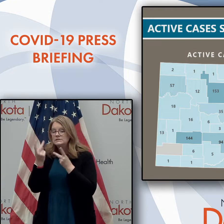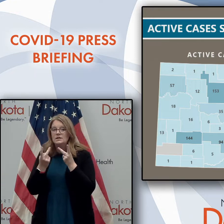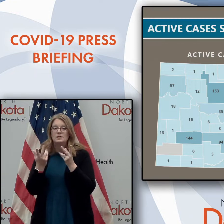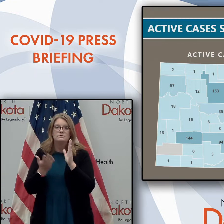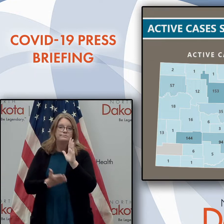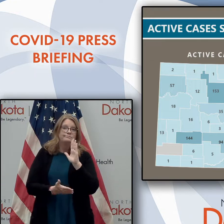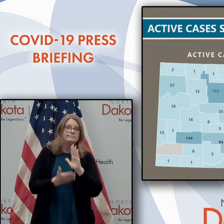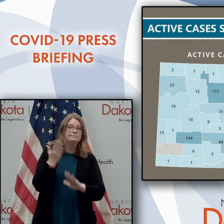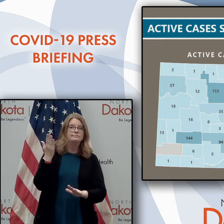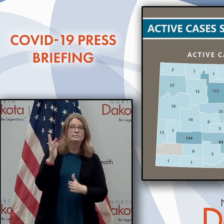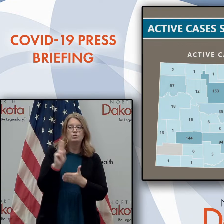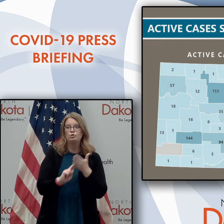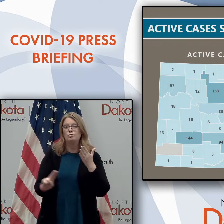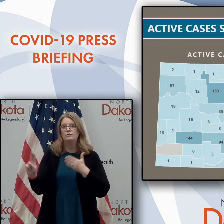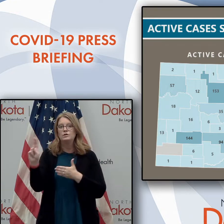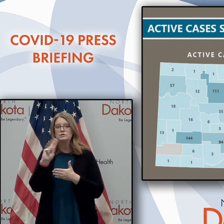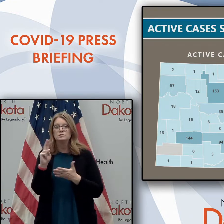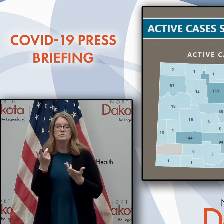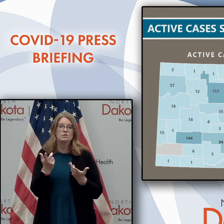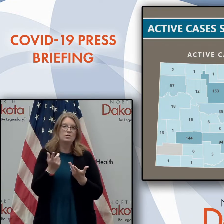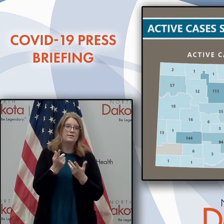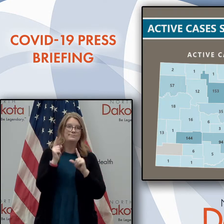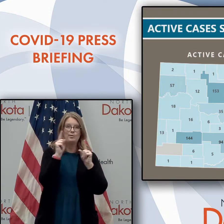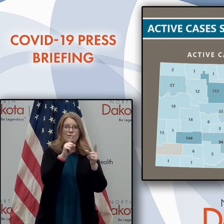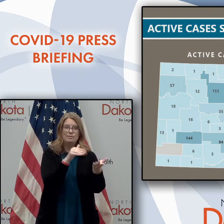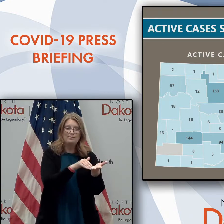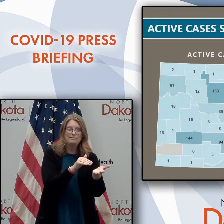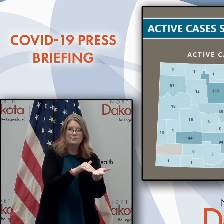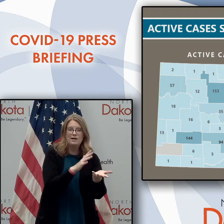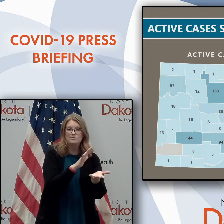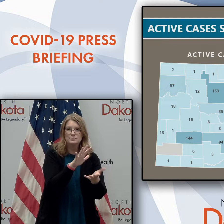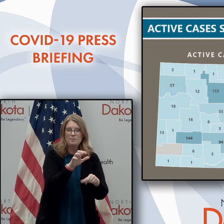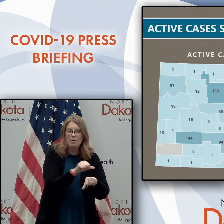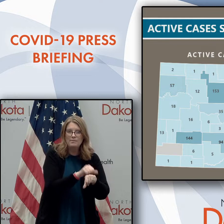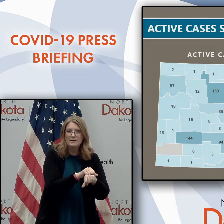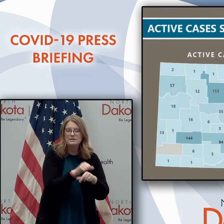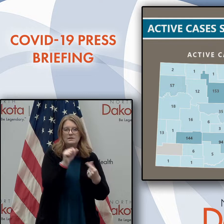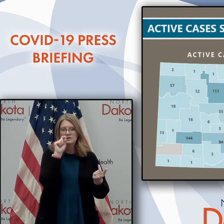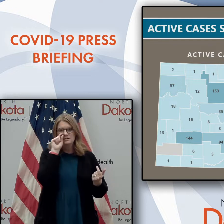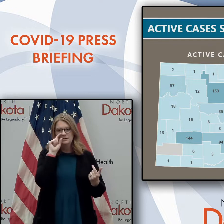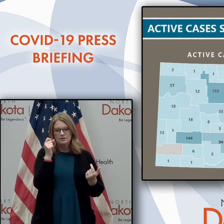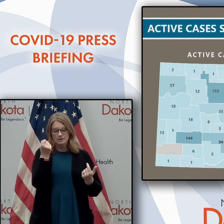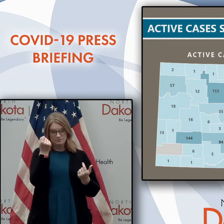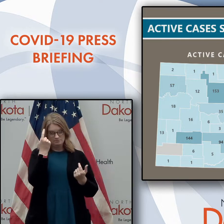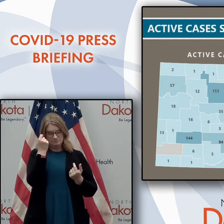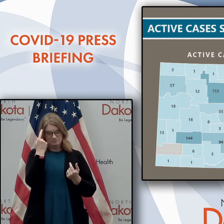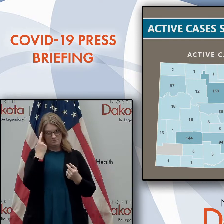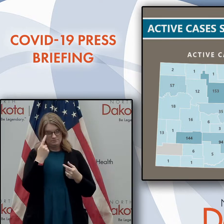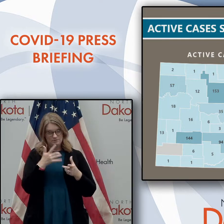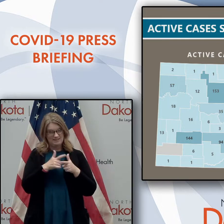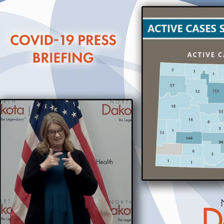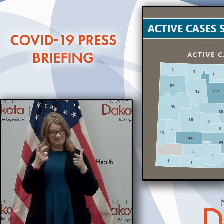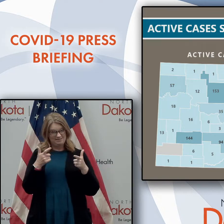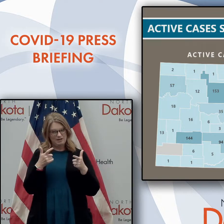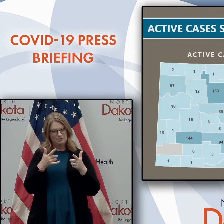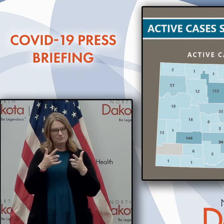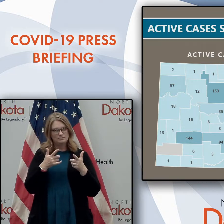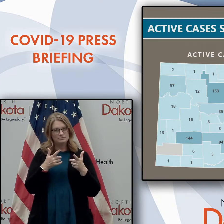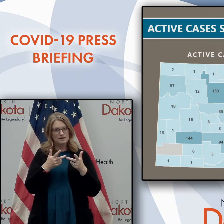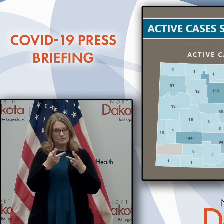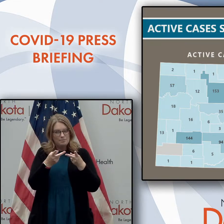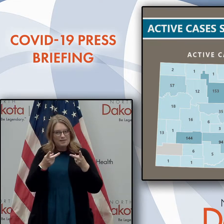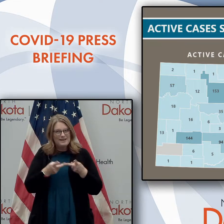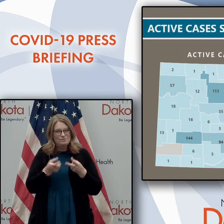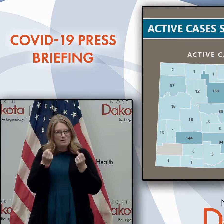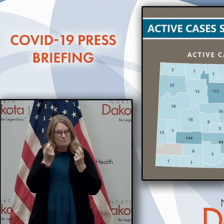to university or seeking health care or whatever it is, if you're traveling to one of our more metro or higher population